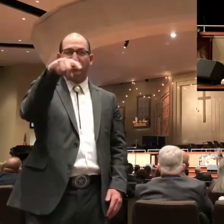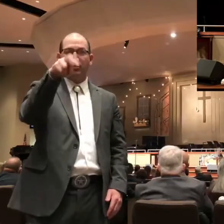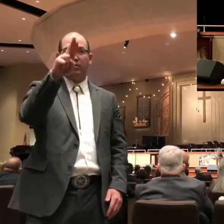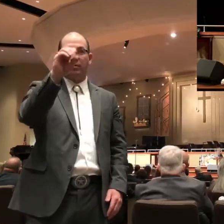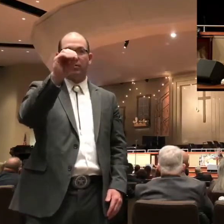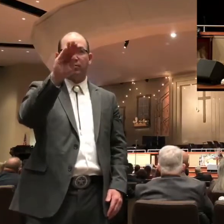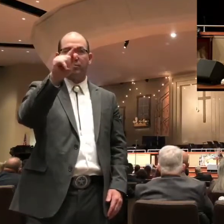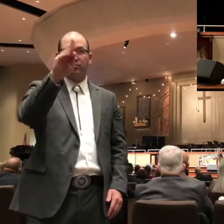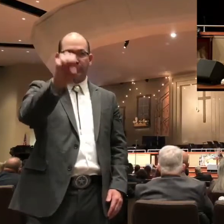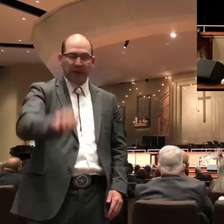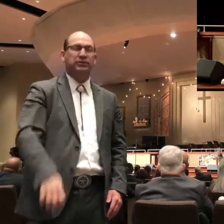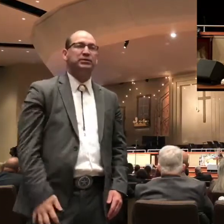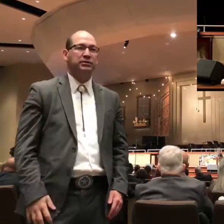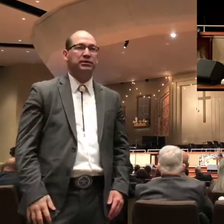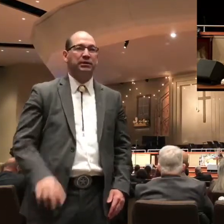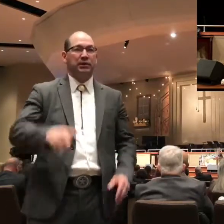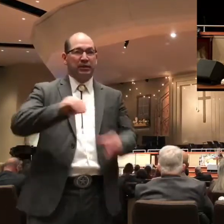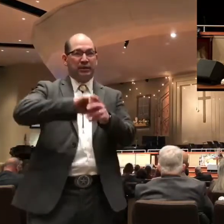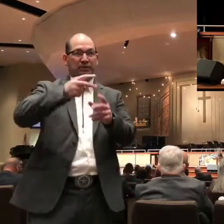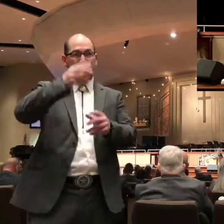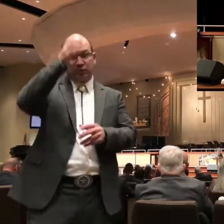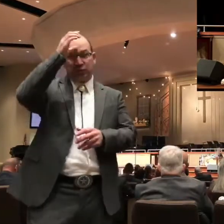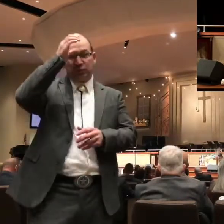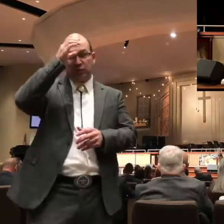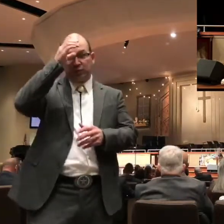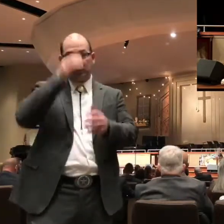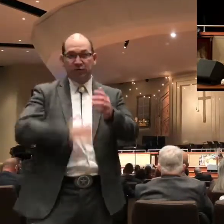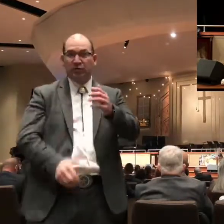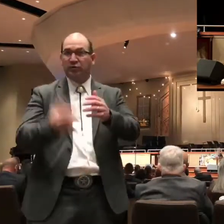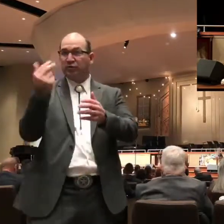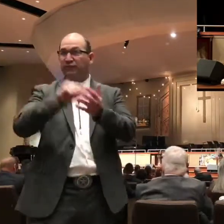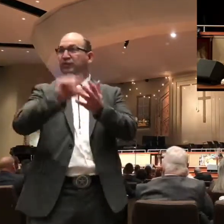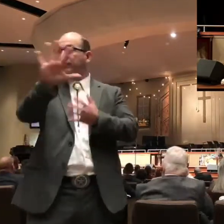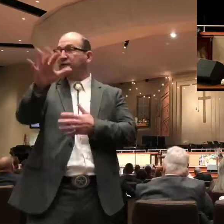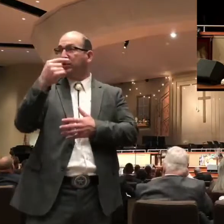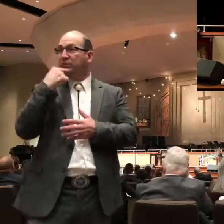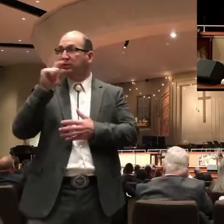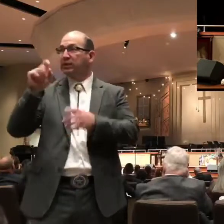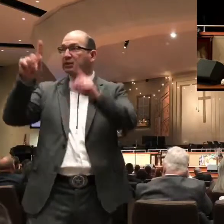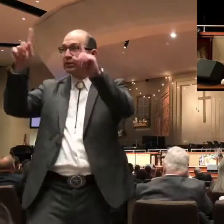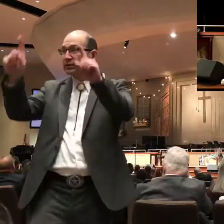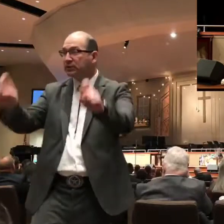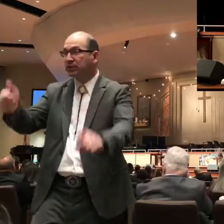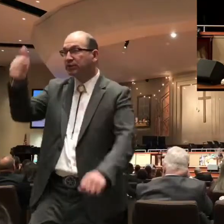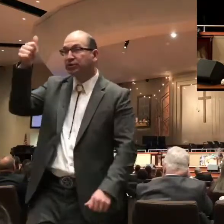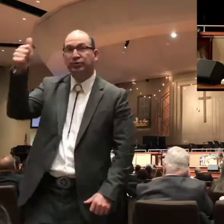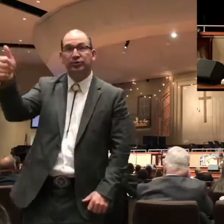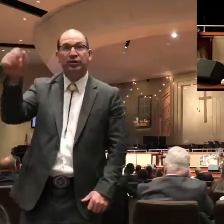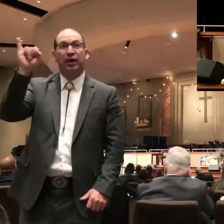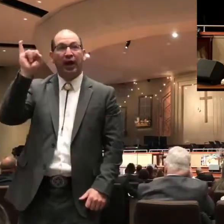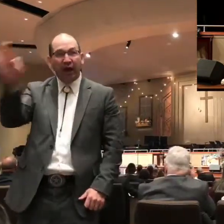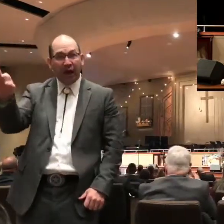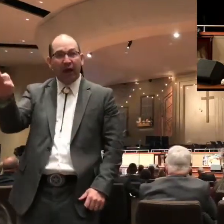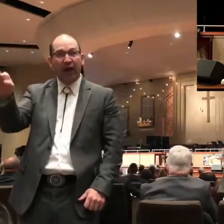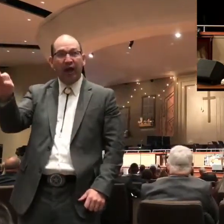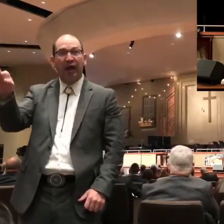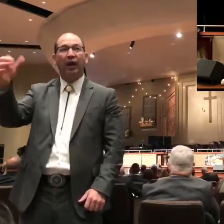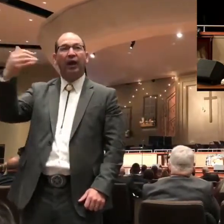in 2 Corinthians 13:5, examine yourselves, listen to this, examine yourselves whether ye be in the faith.